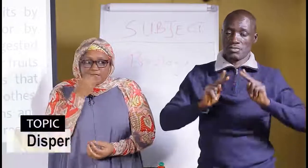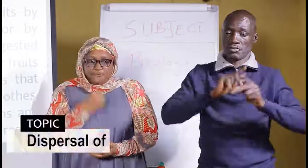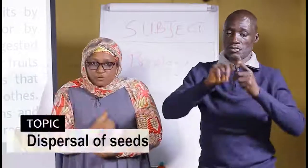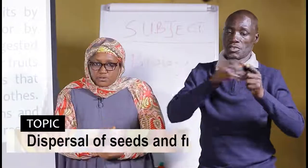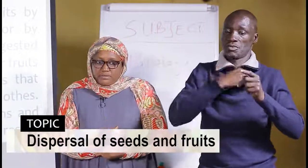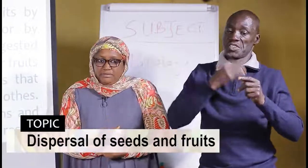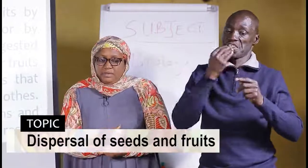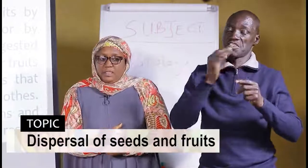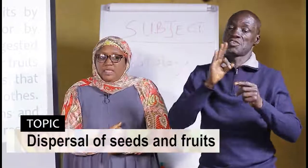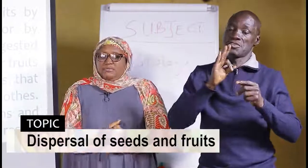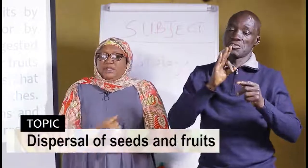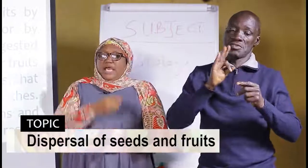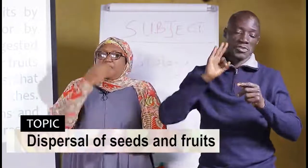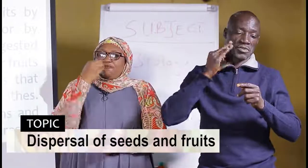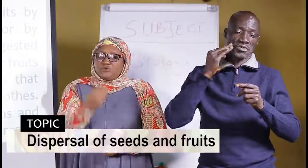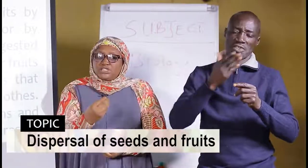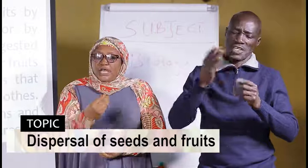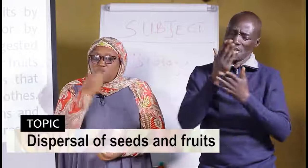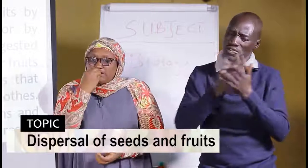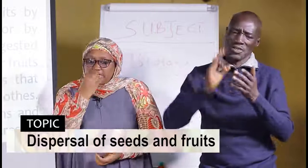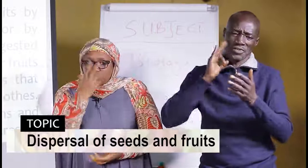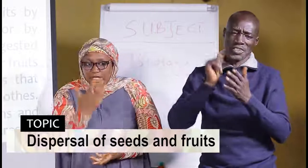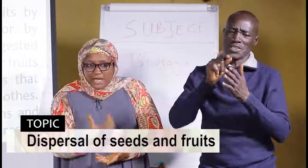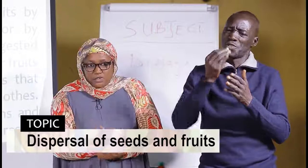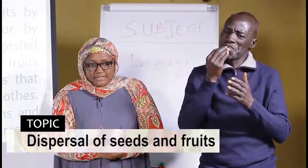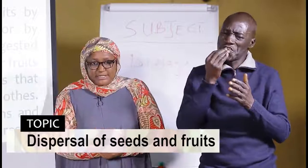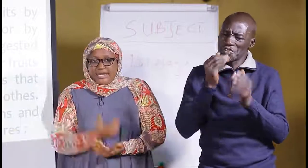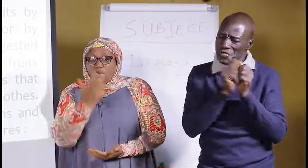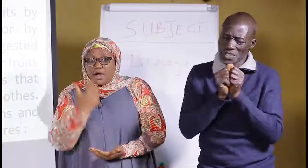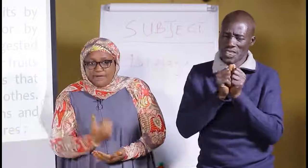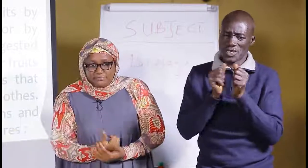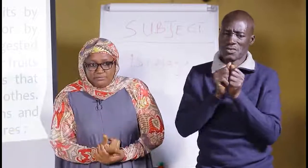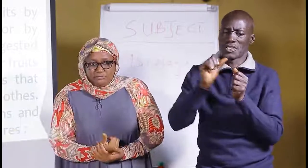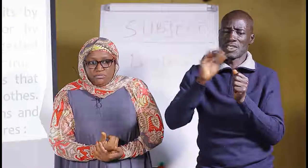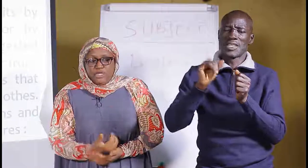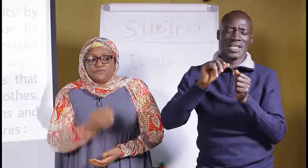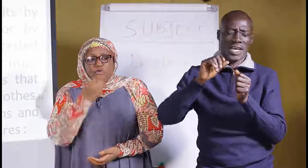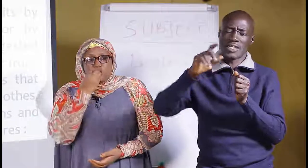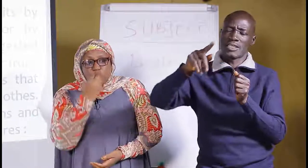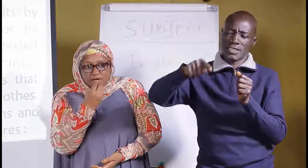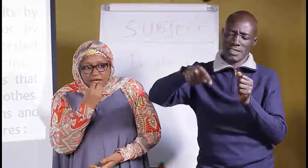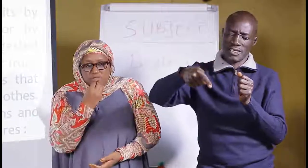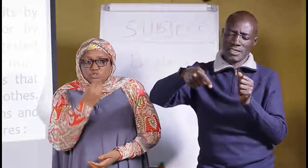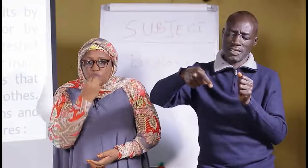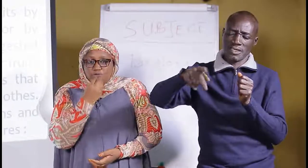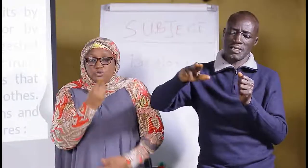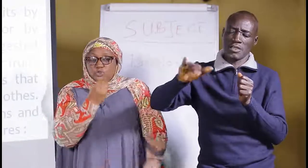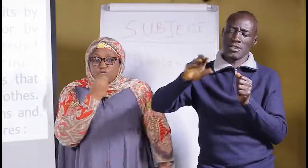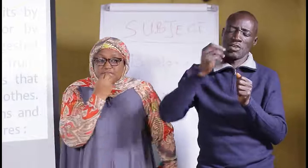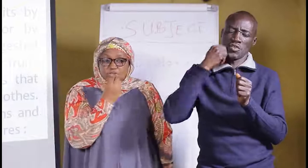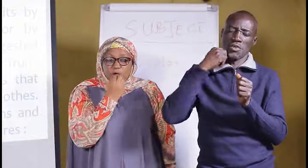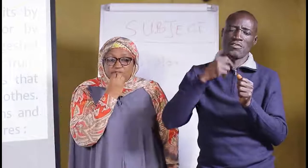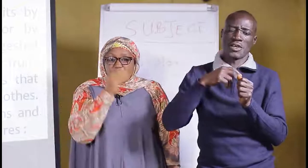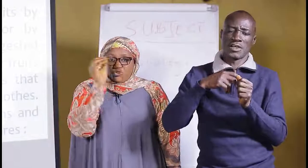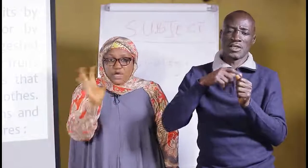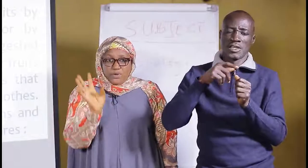When we eat fruits, there are fruits that you eat them together with the seed, like guava. If you eat guava, some of you